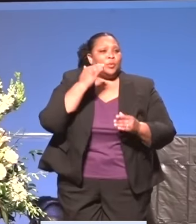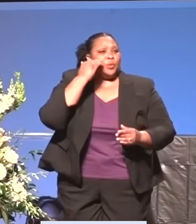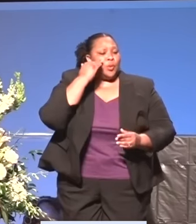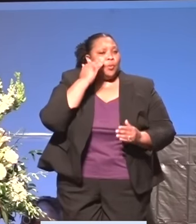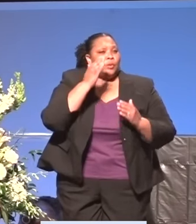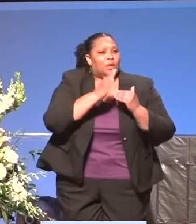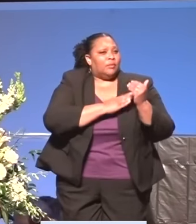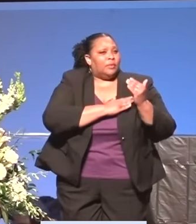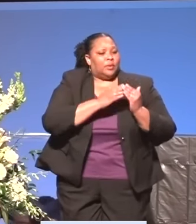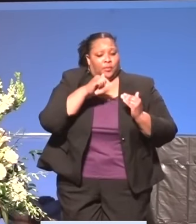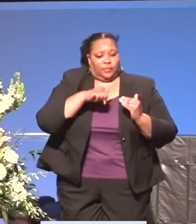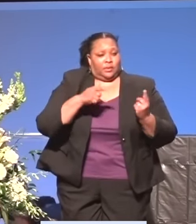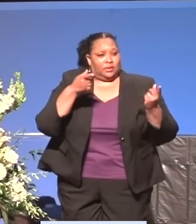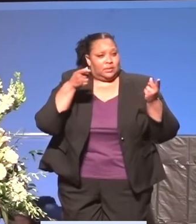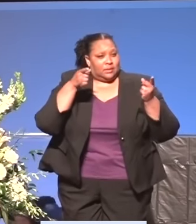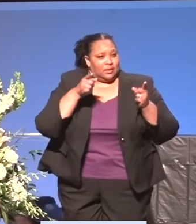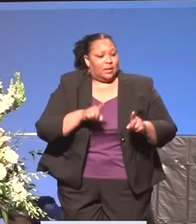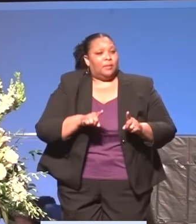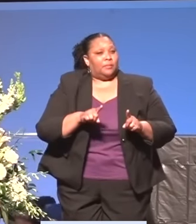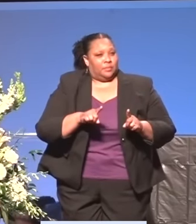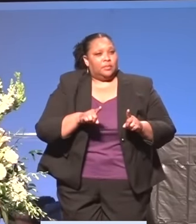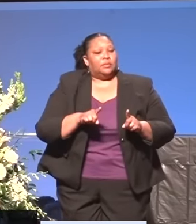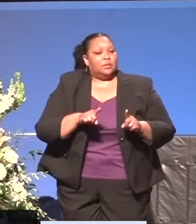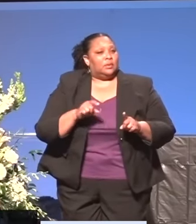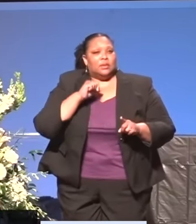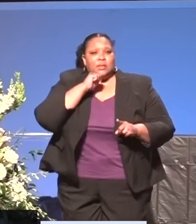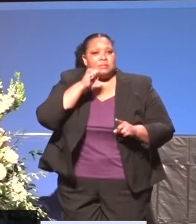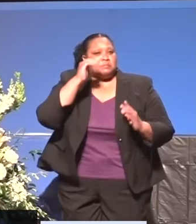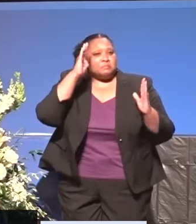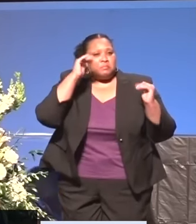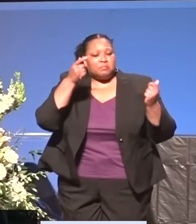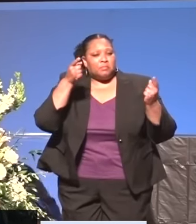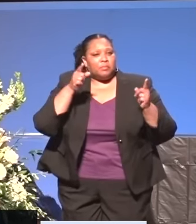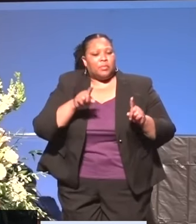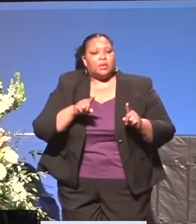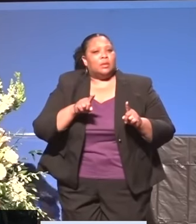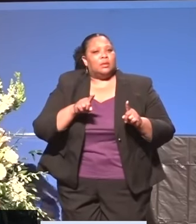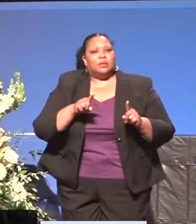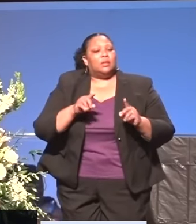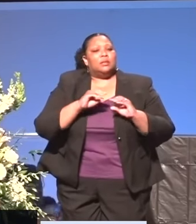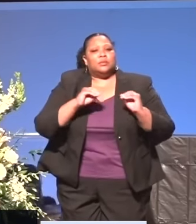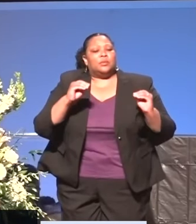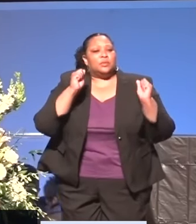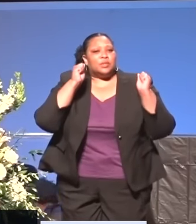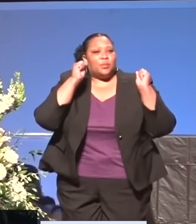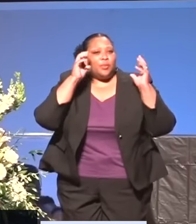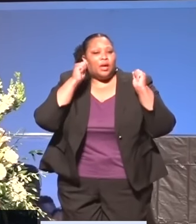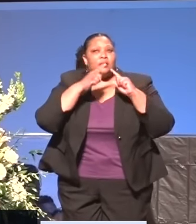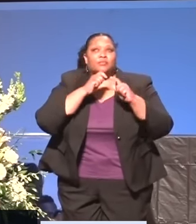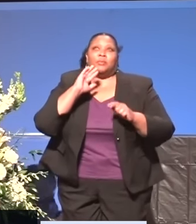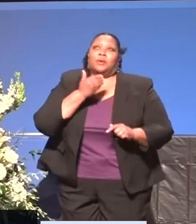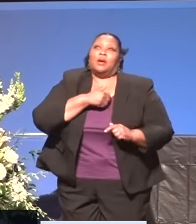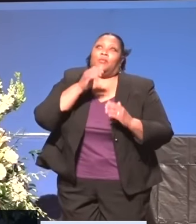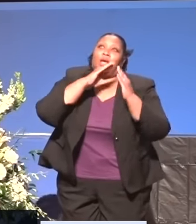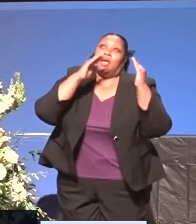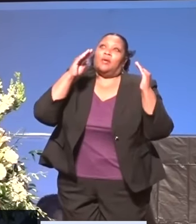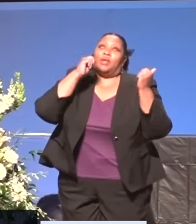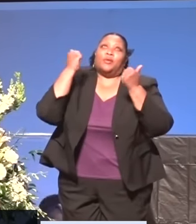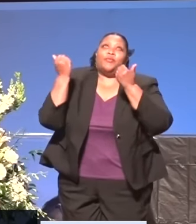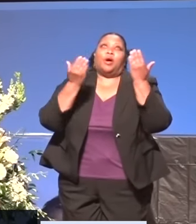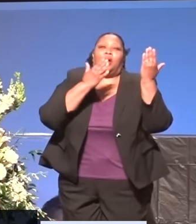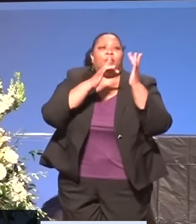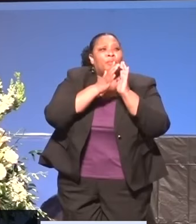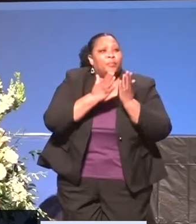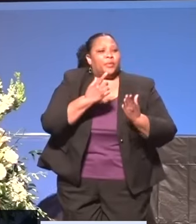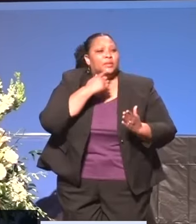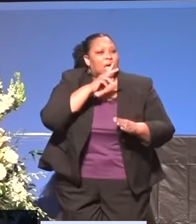while this incident in untimely incidents it is no surprise to the heavenly father. The Bible